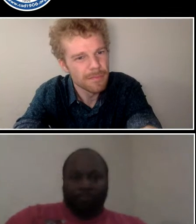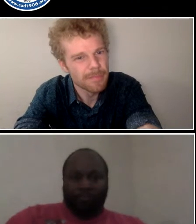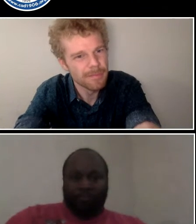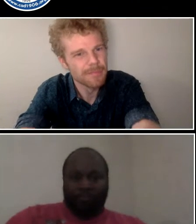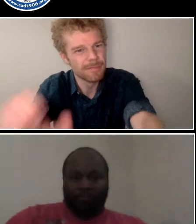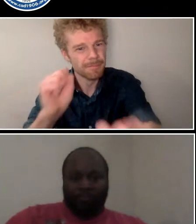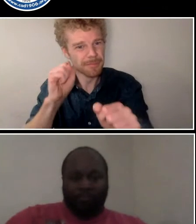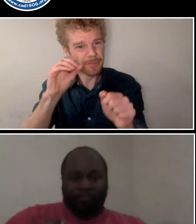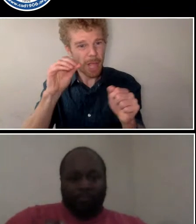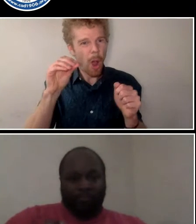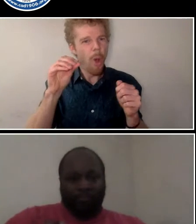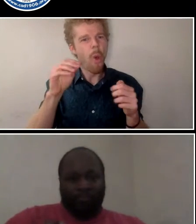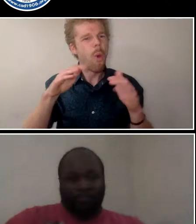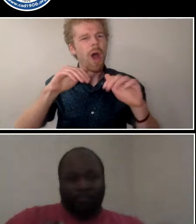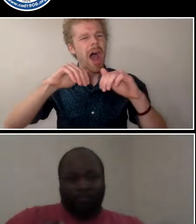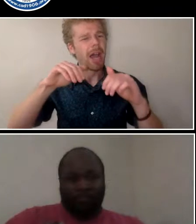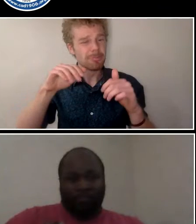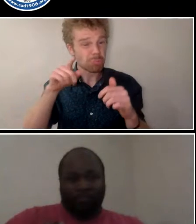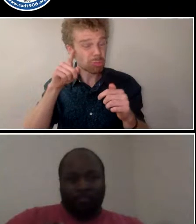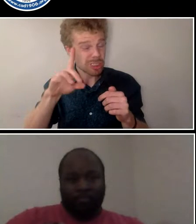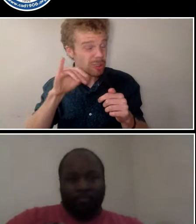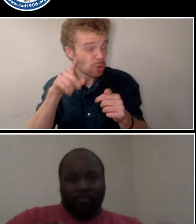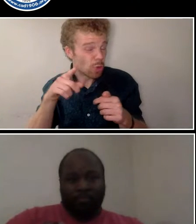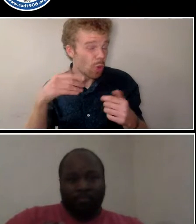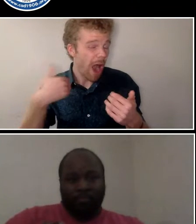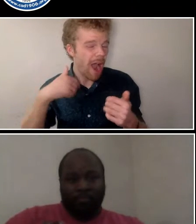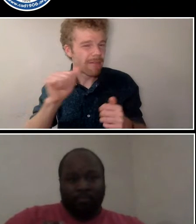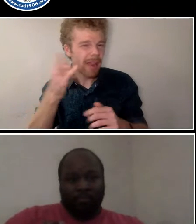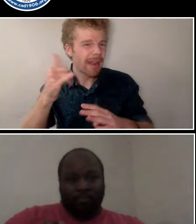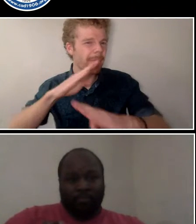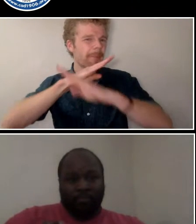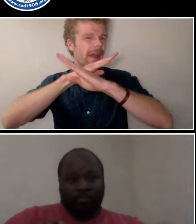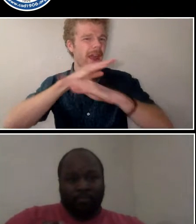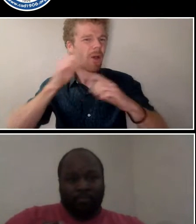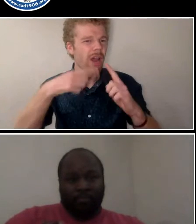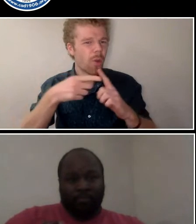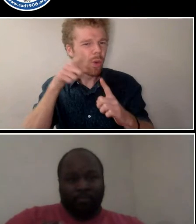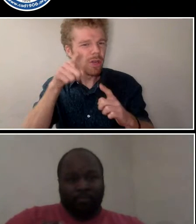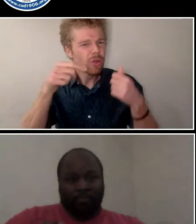their positions as to what they wanted to vote on.